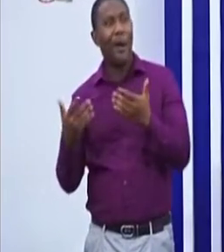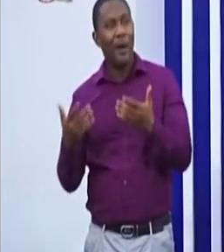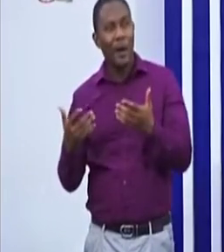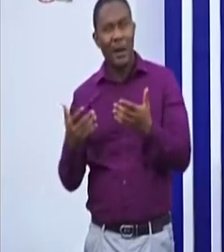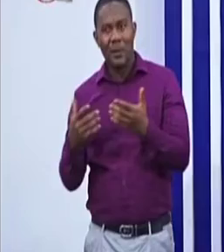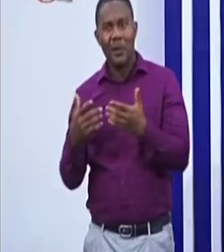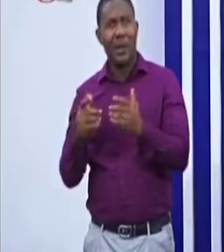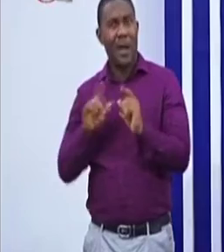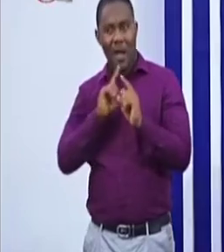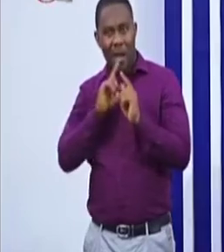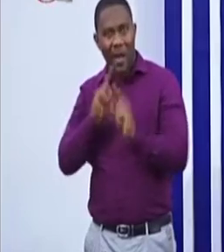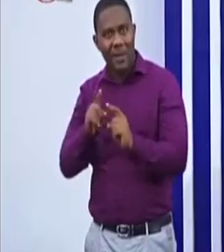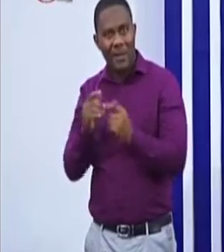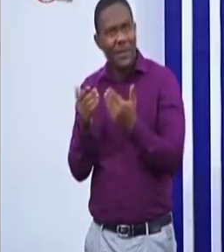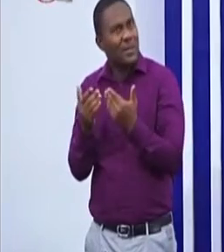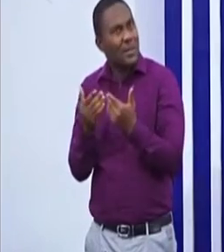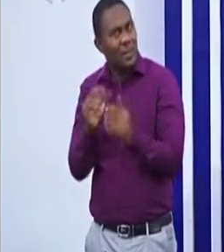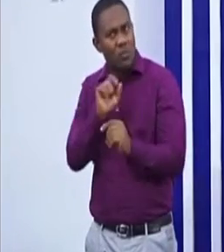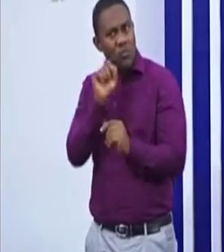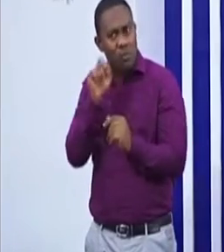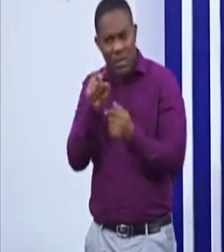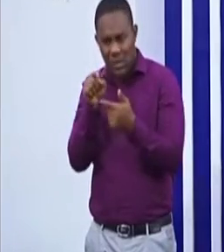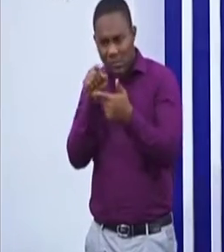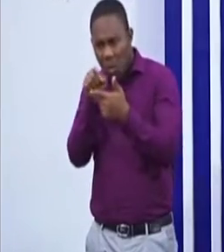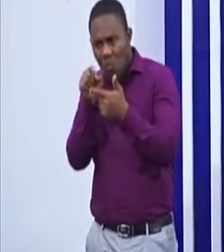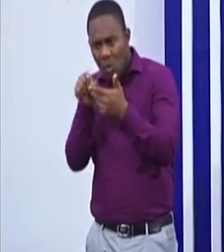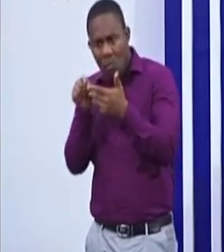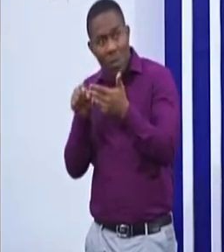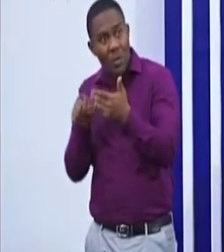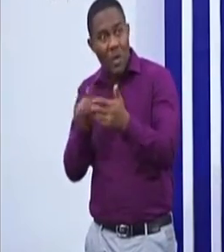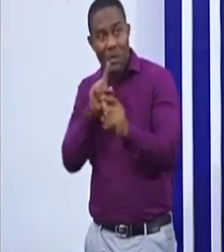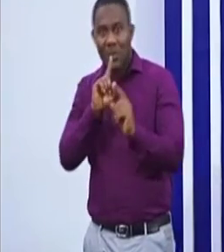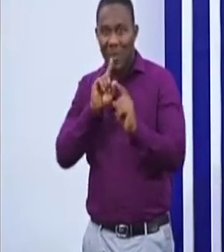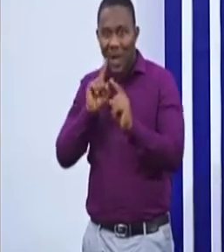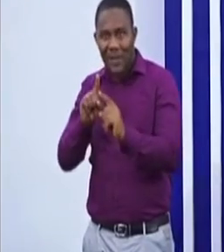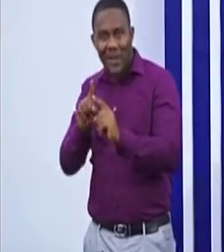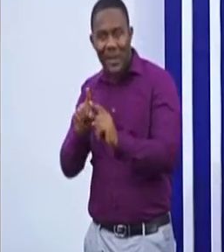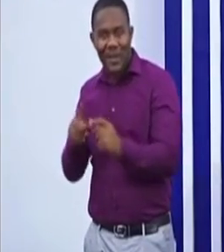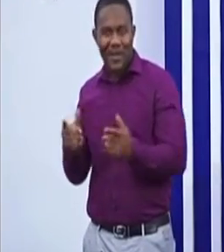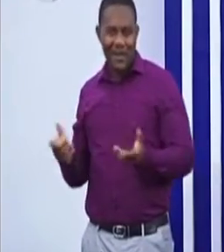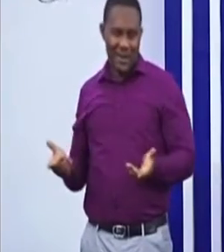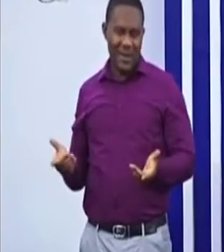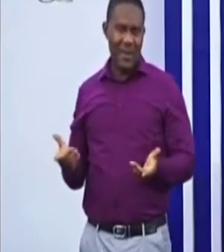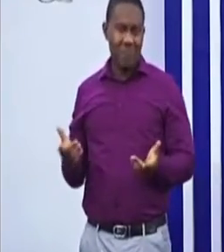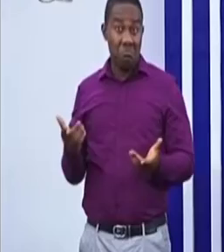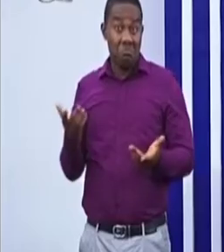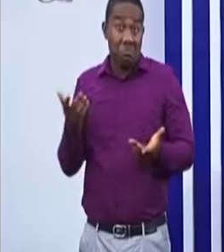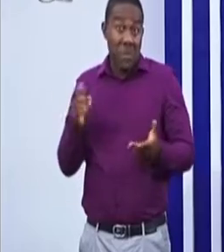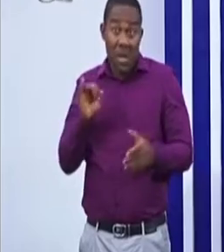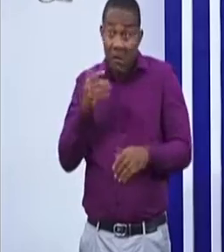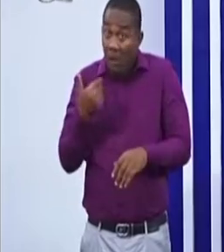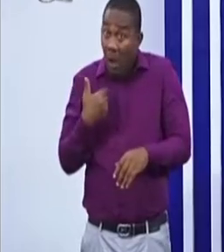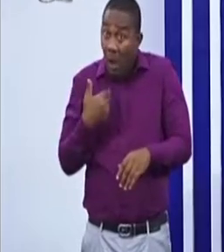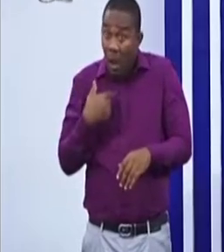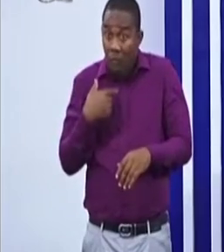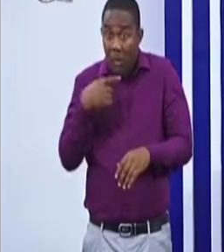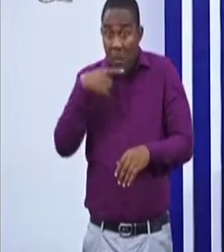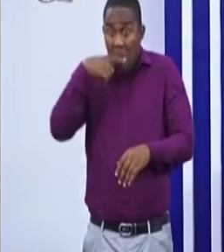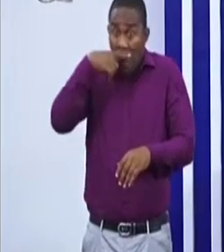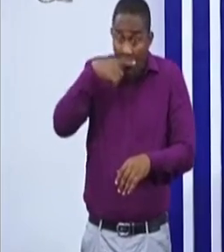the simple questions to let us know whether or not you may be having symptoms that are likely to